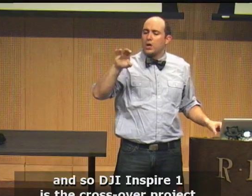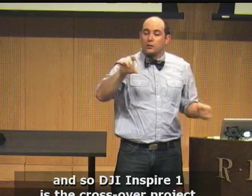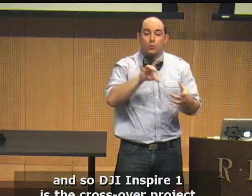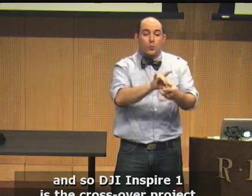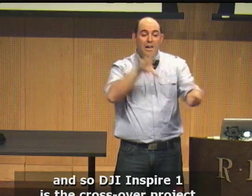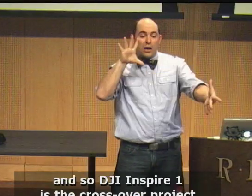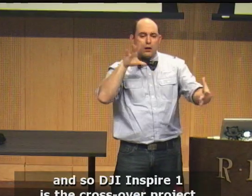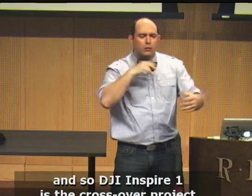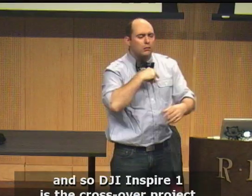DJI